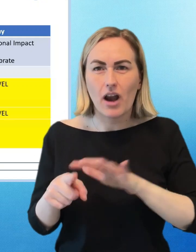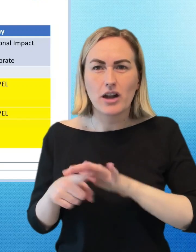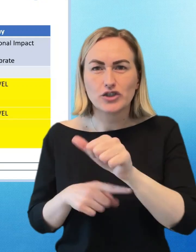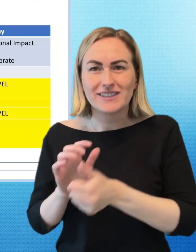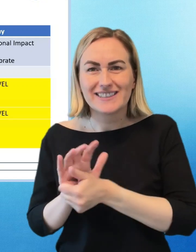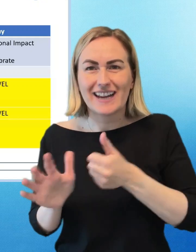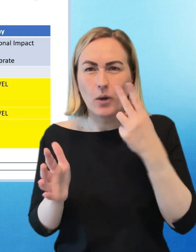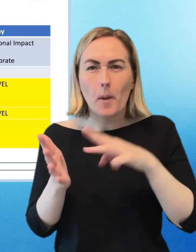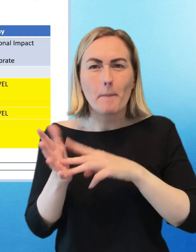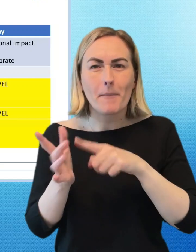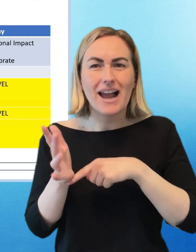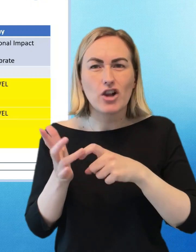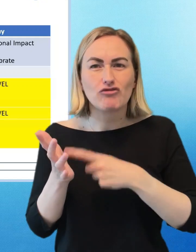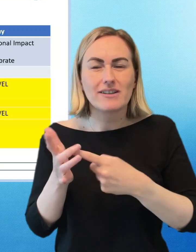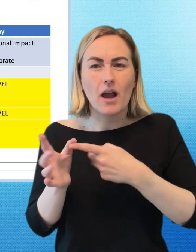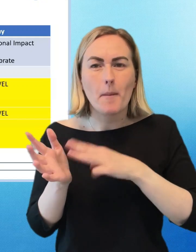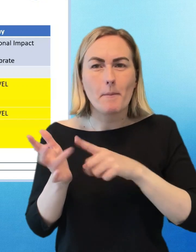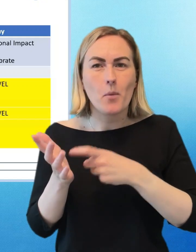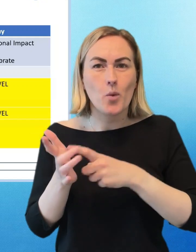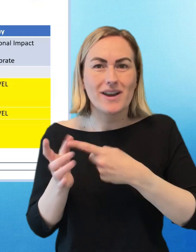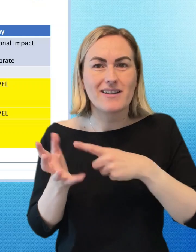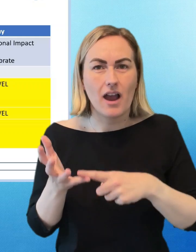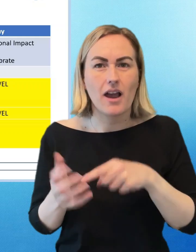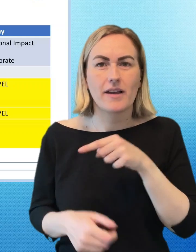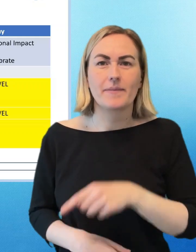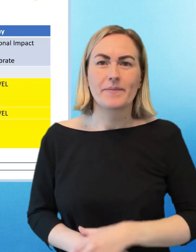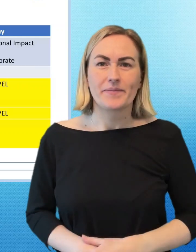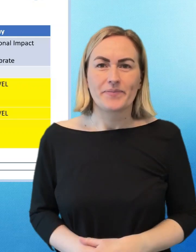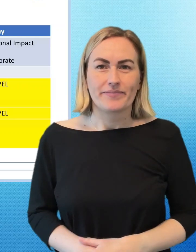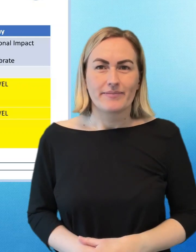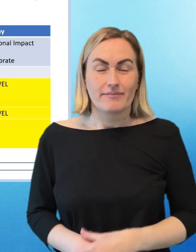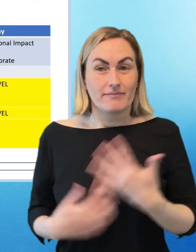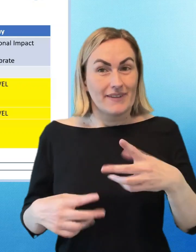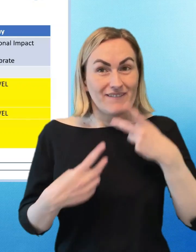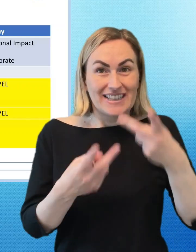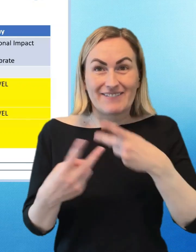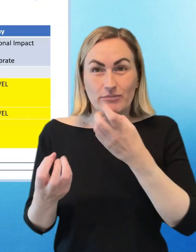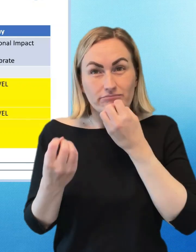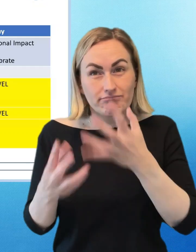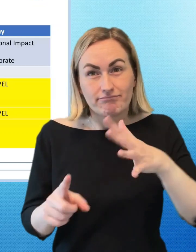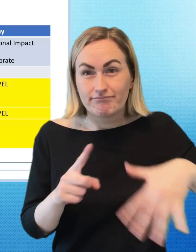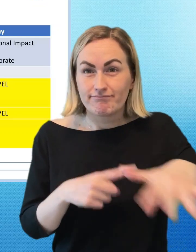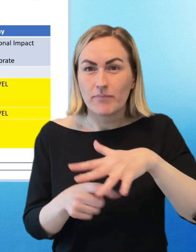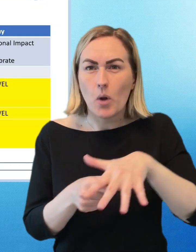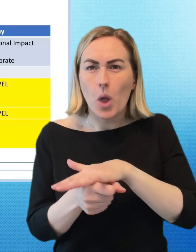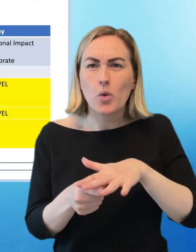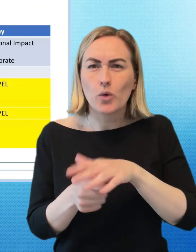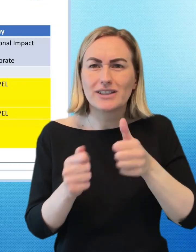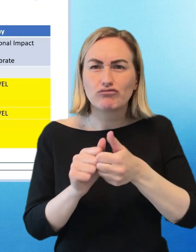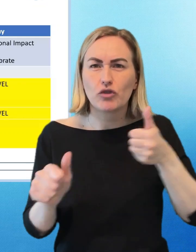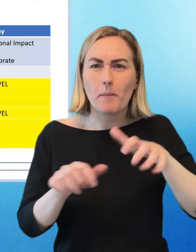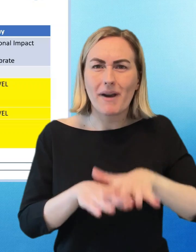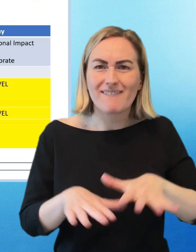called Majoria Minoria, 2 amazing site visits to local industries in Belfast who looked at